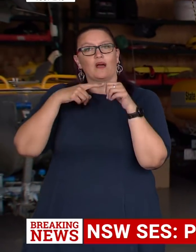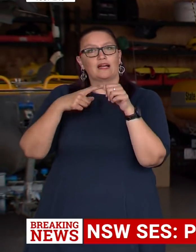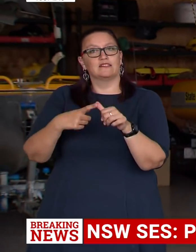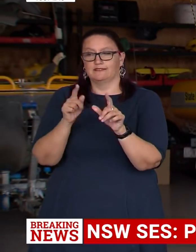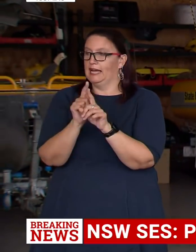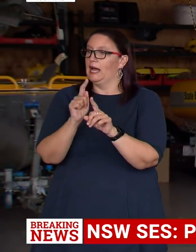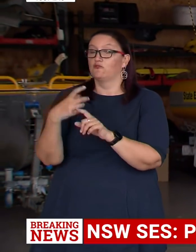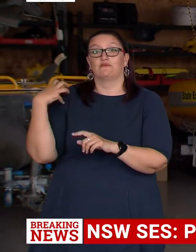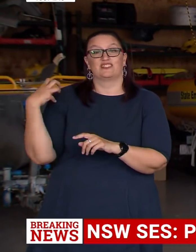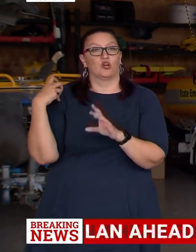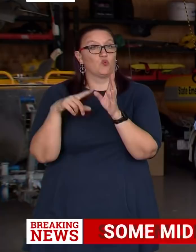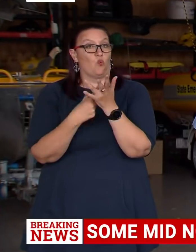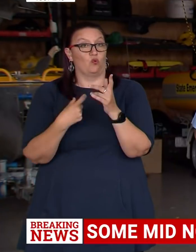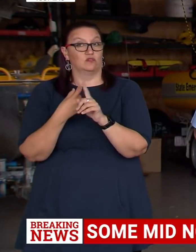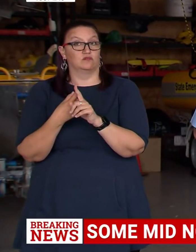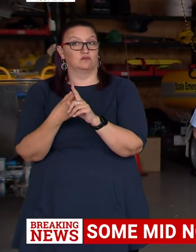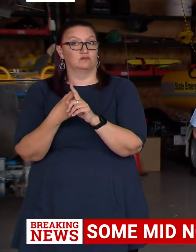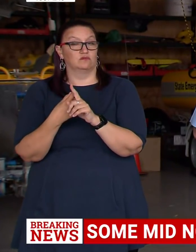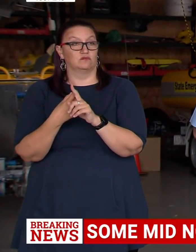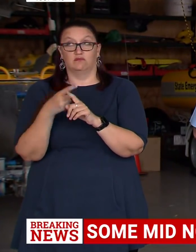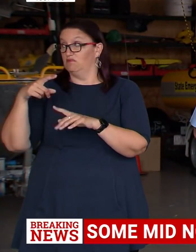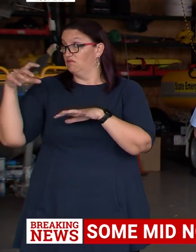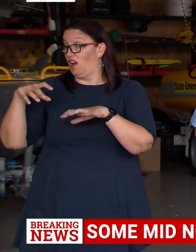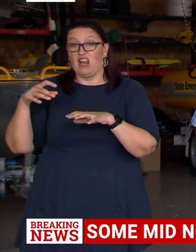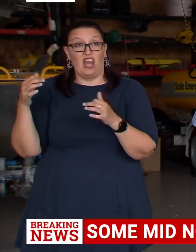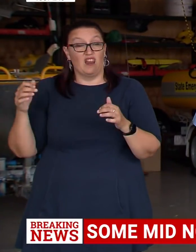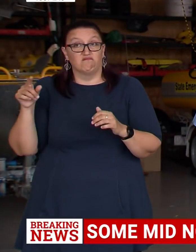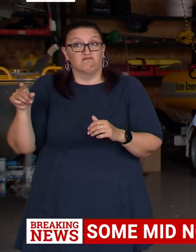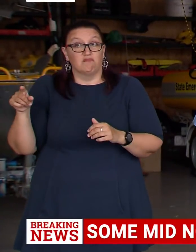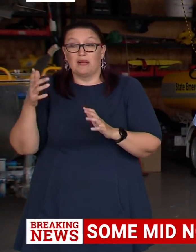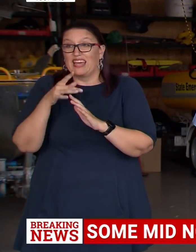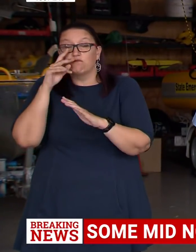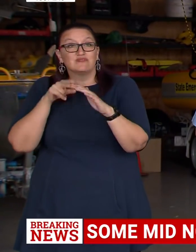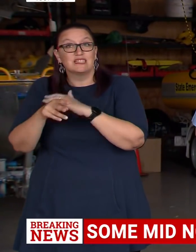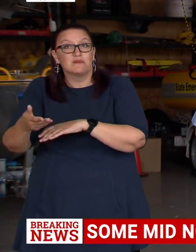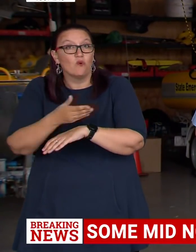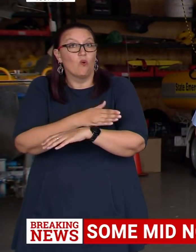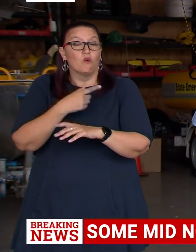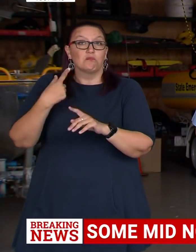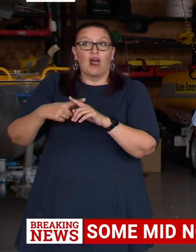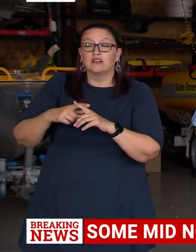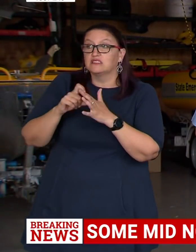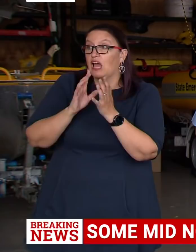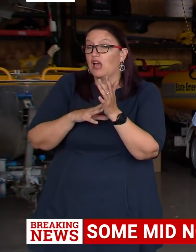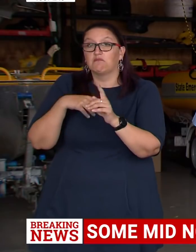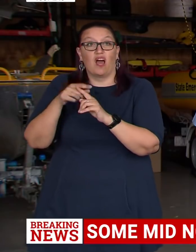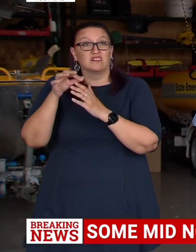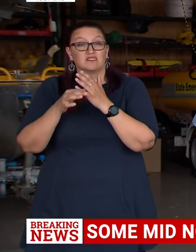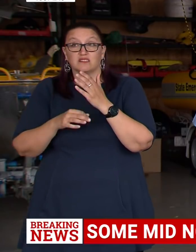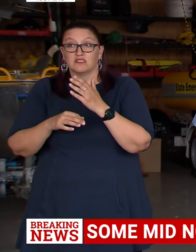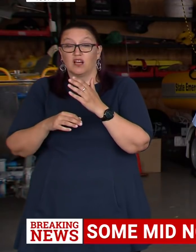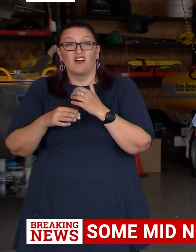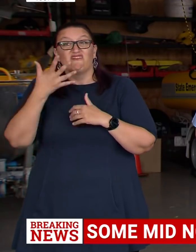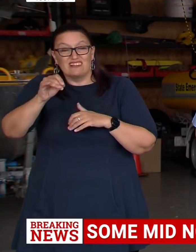factors that make it a 1 in 50-year event, and it's just frankly the amount of rain over a sustained period which we haven't seen for